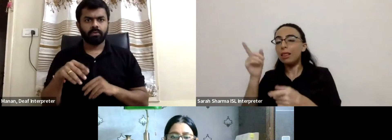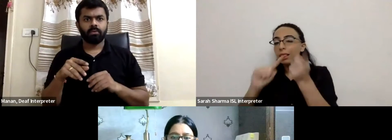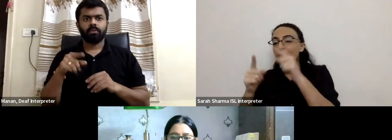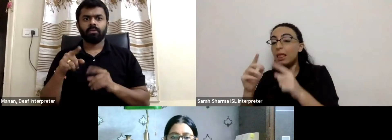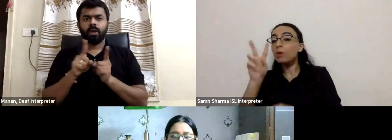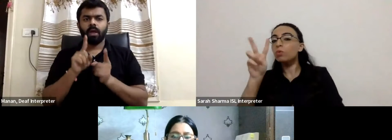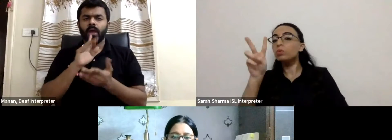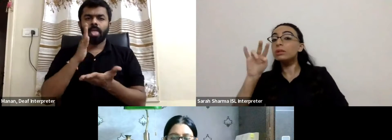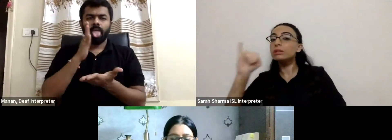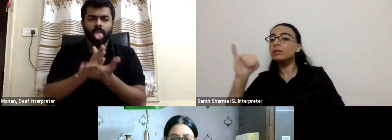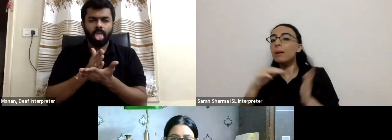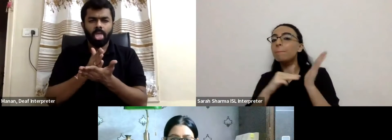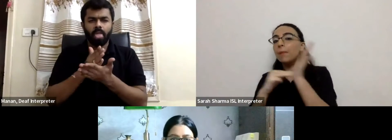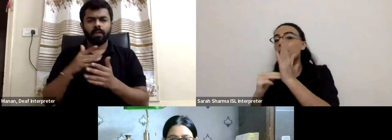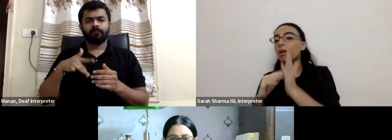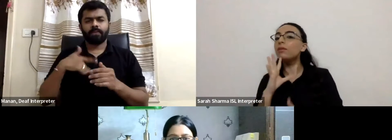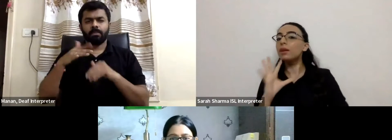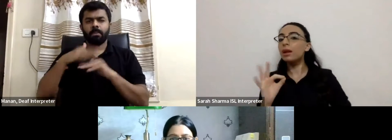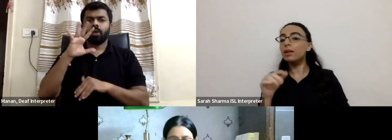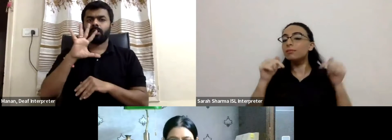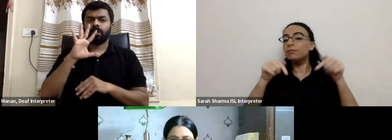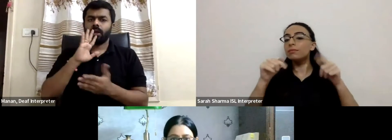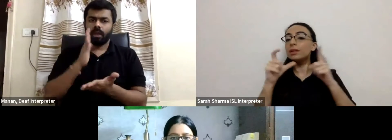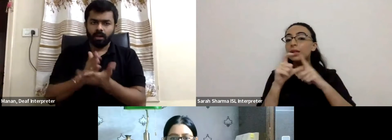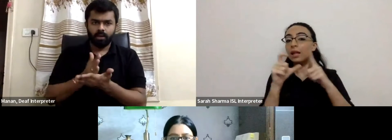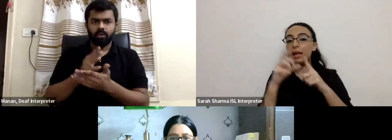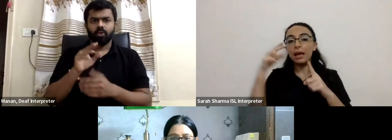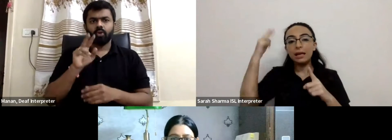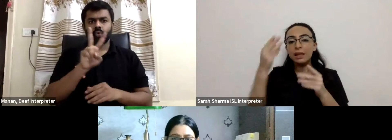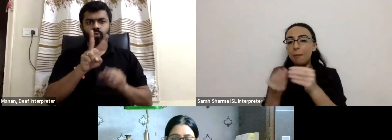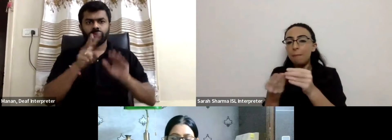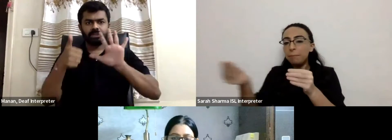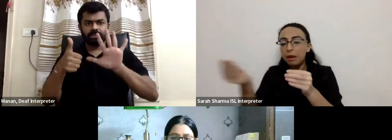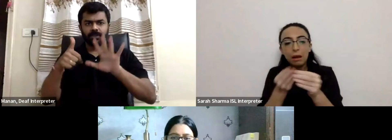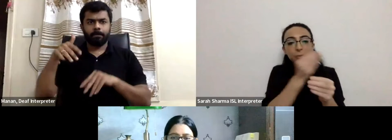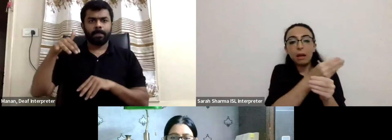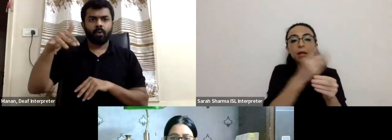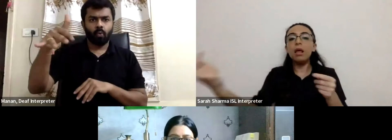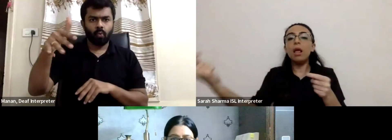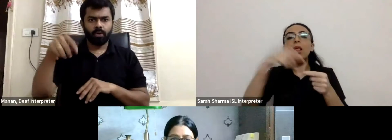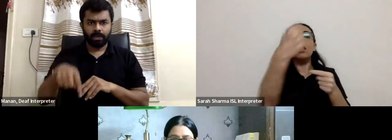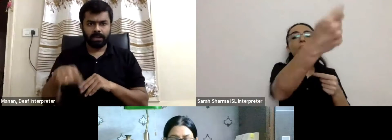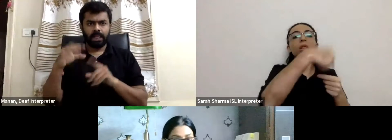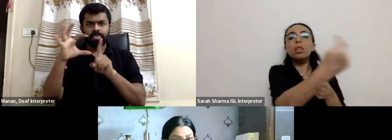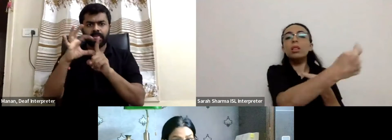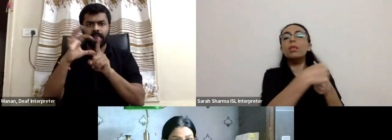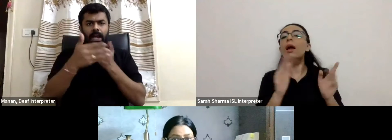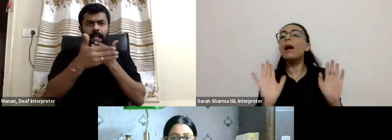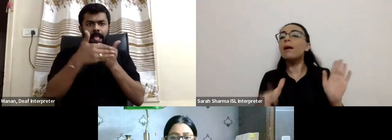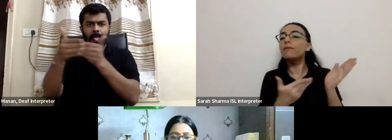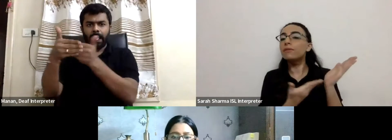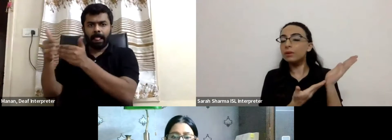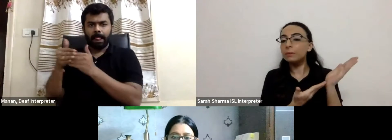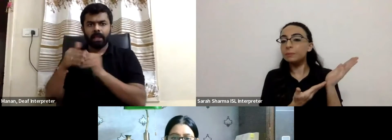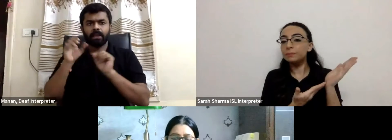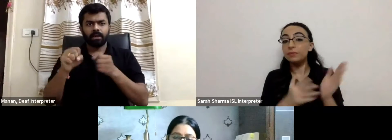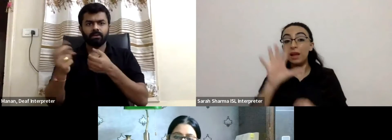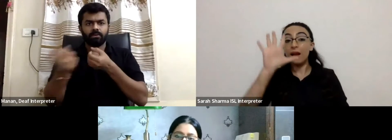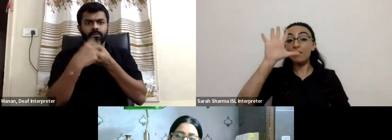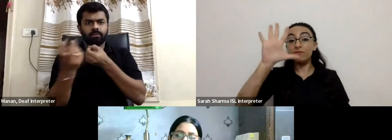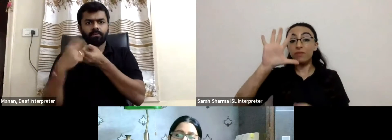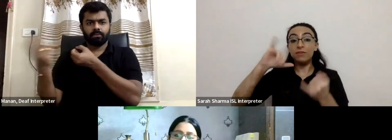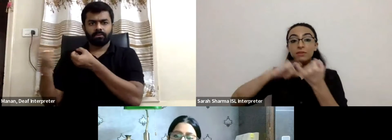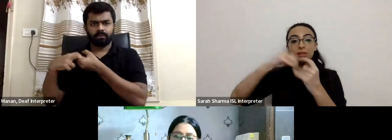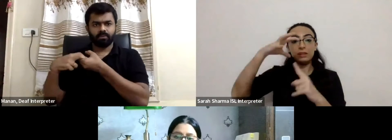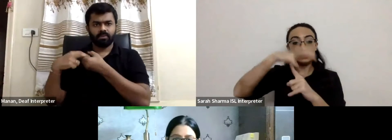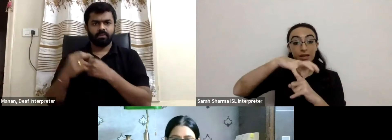people come from adjoining states. So it shares its border with 5 states. So people come